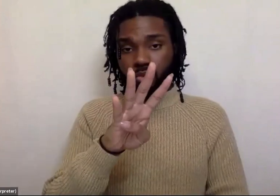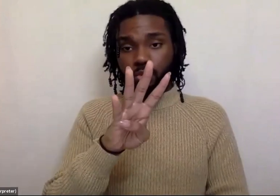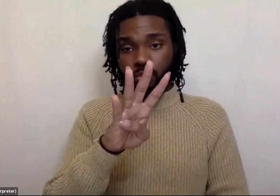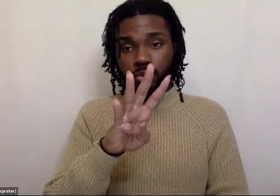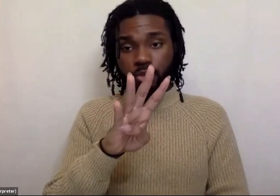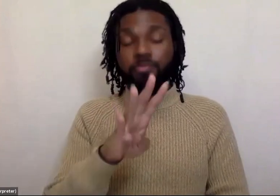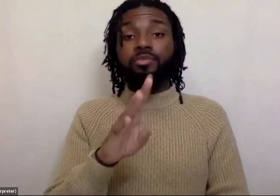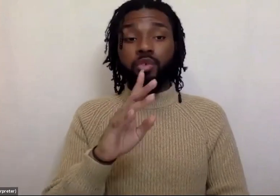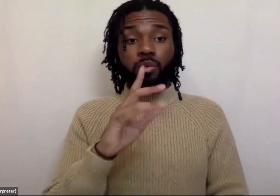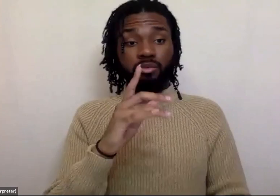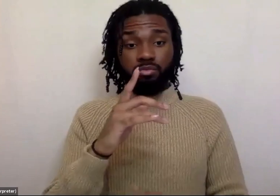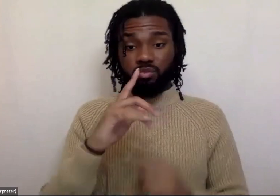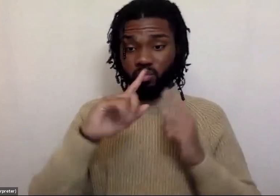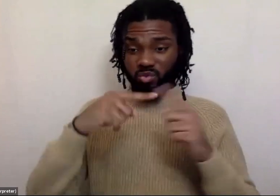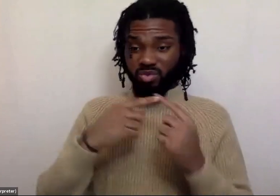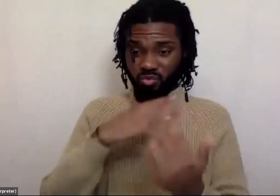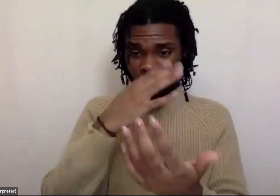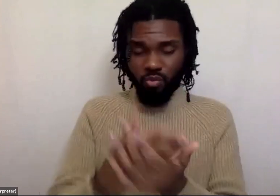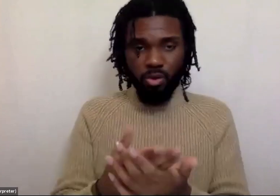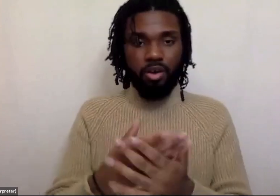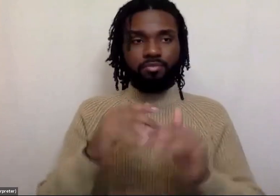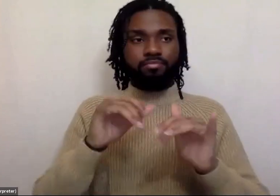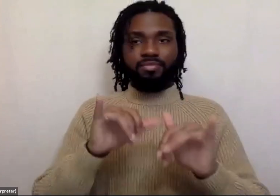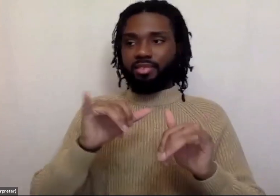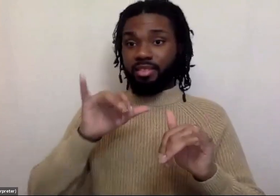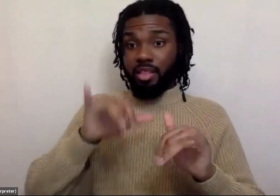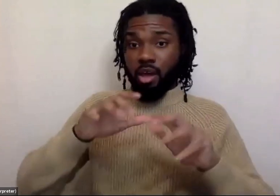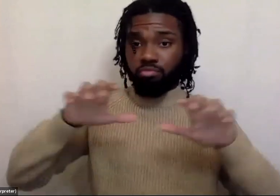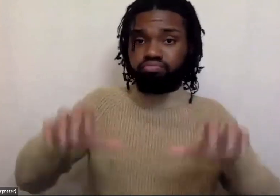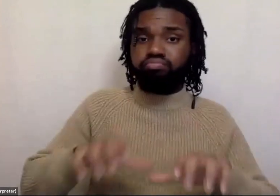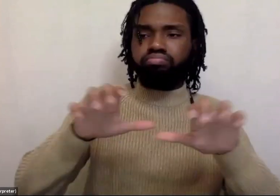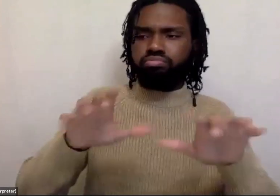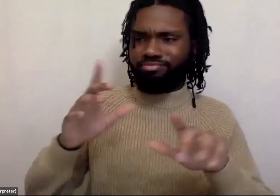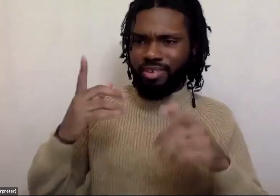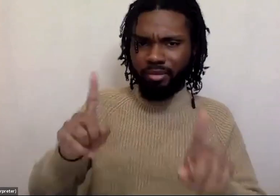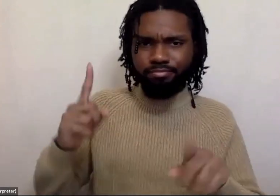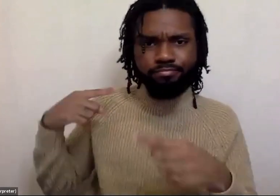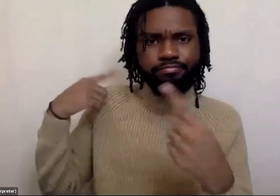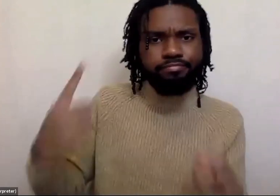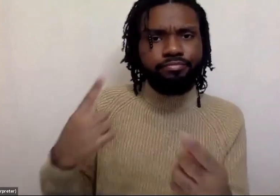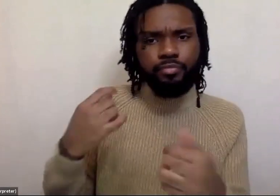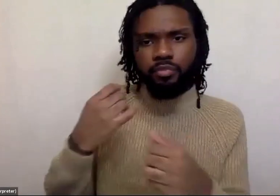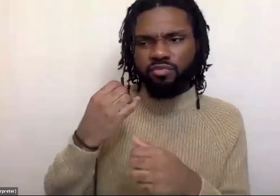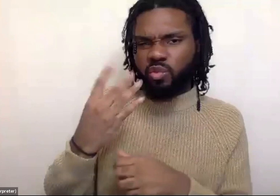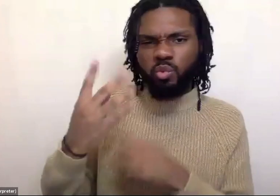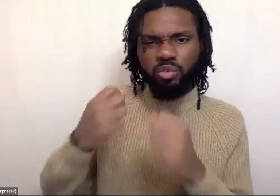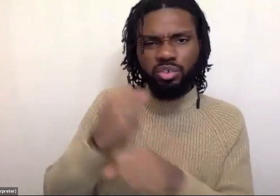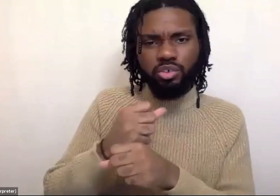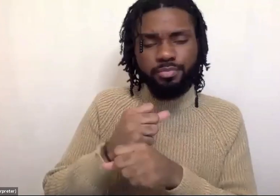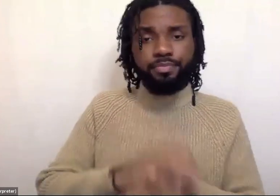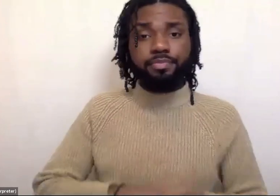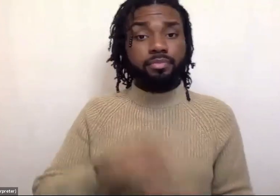is something that has been going on for some time. And what I find is that, for example, there are the Greens.